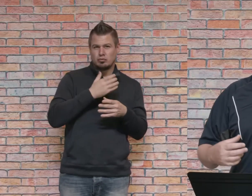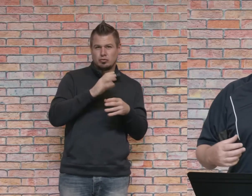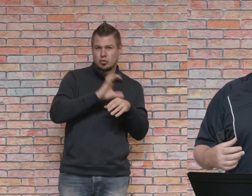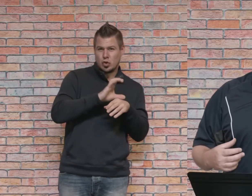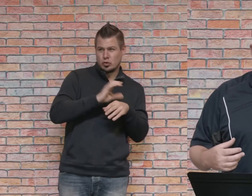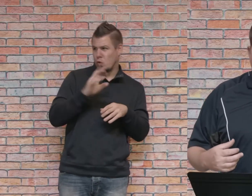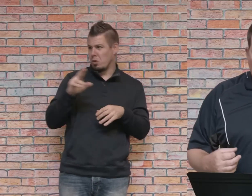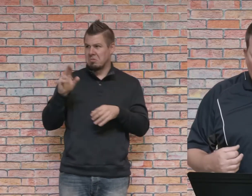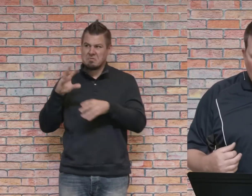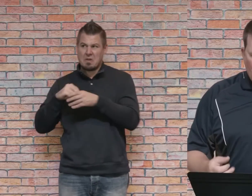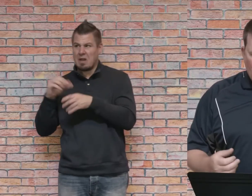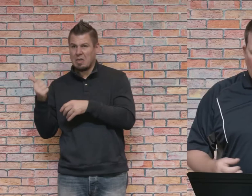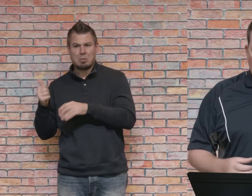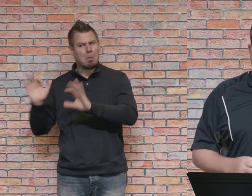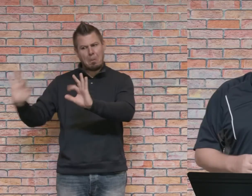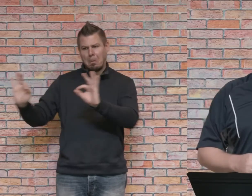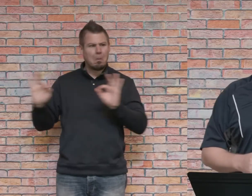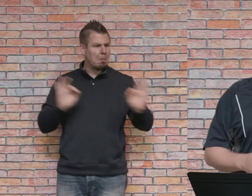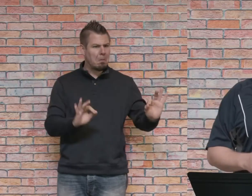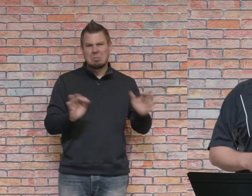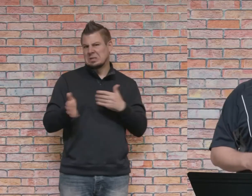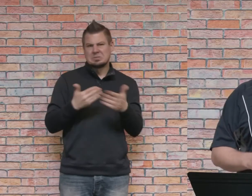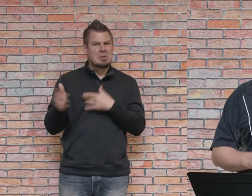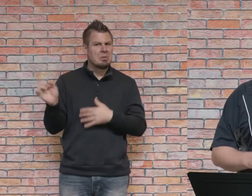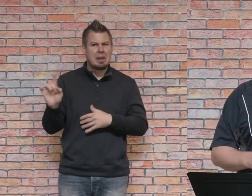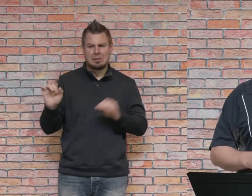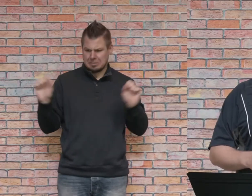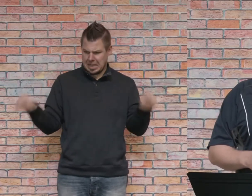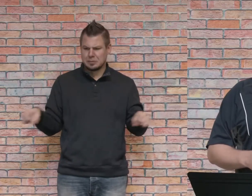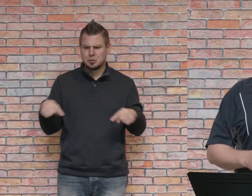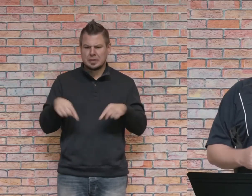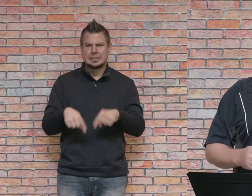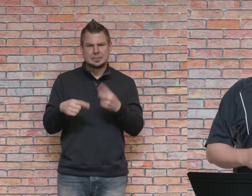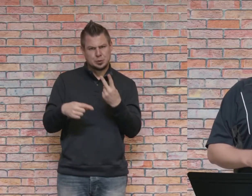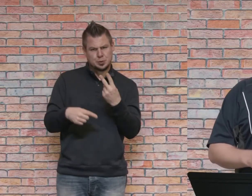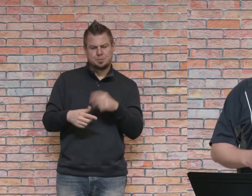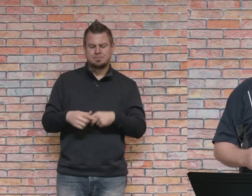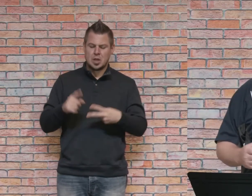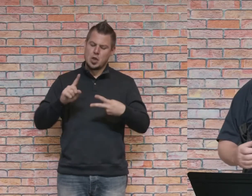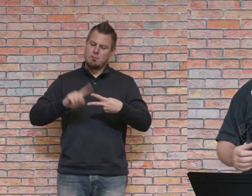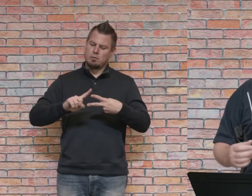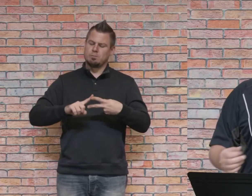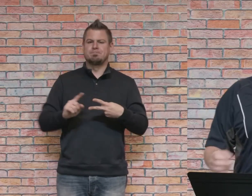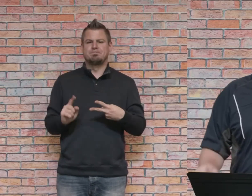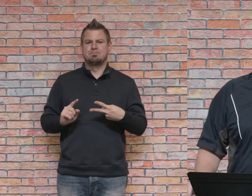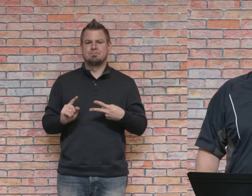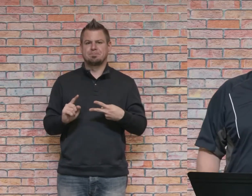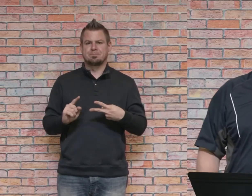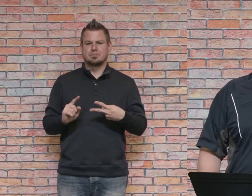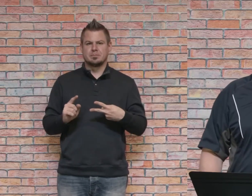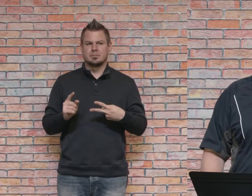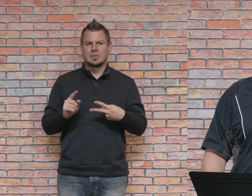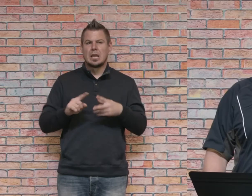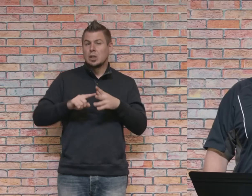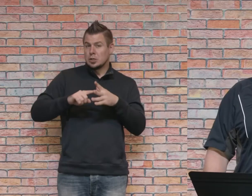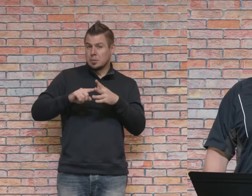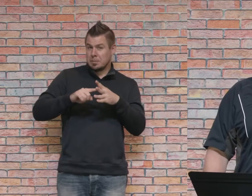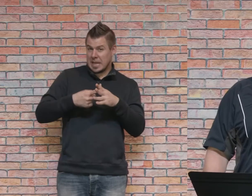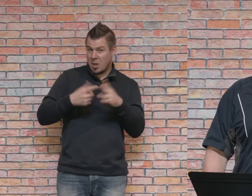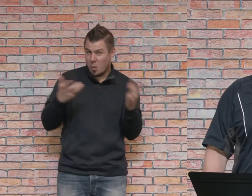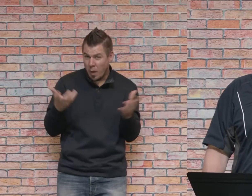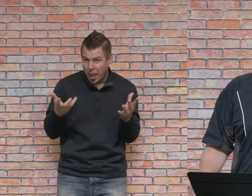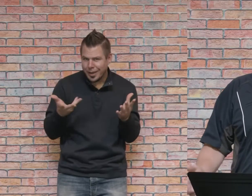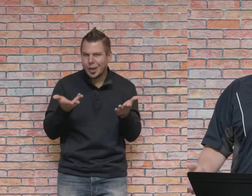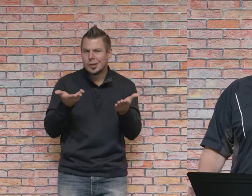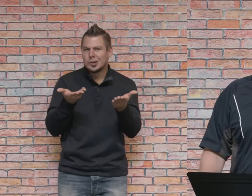ways that you can do it at your own church. First one is this, is start serving.